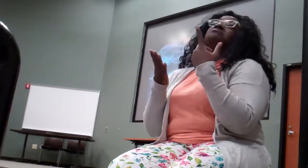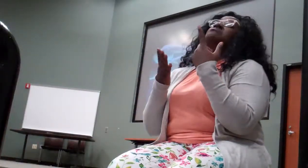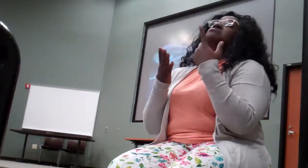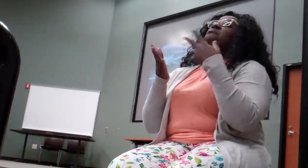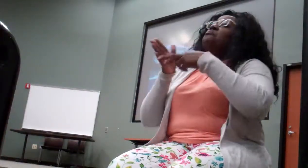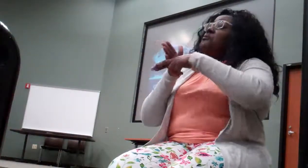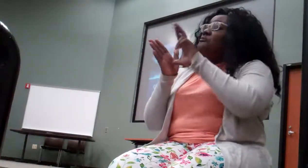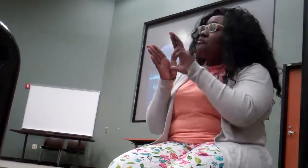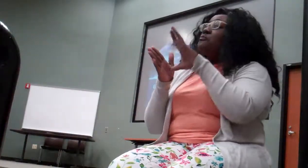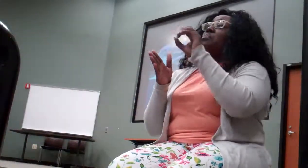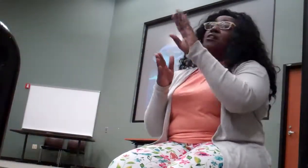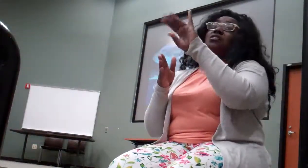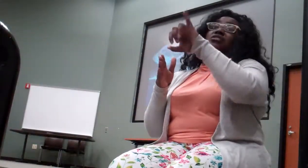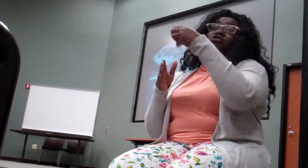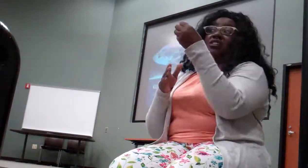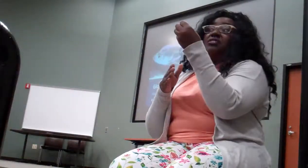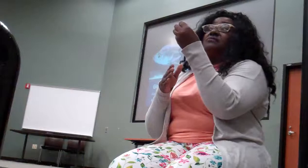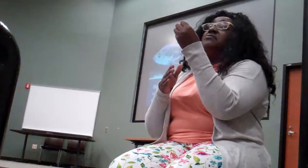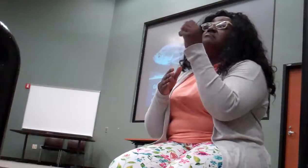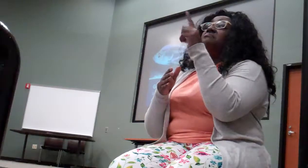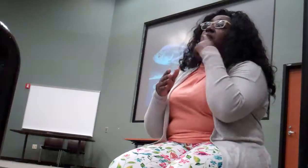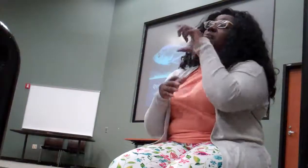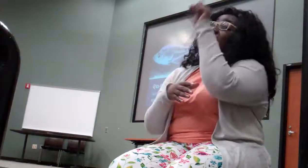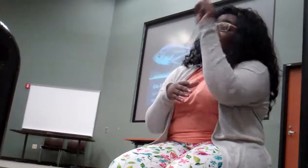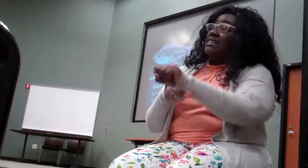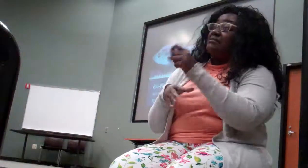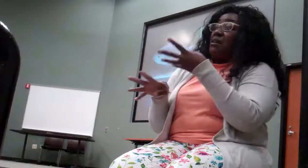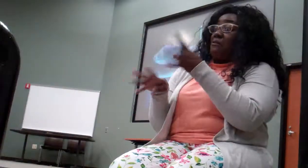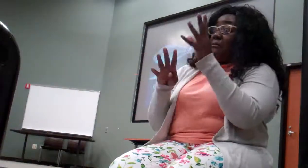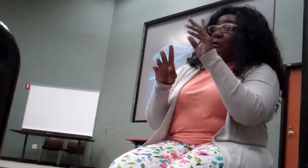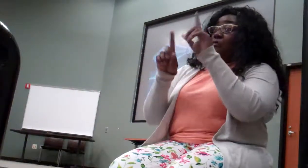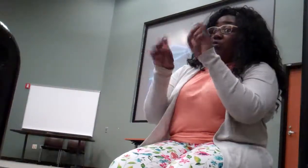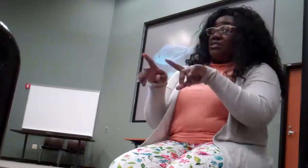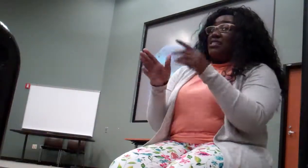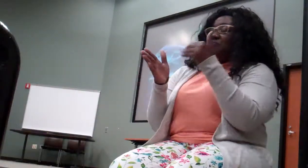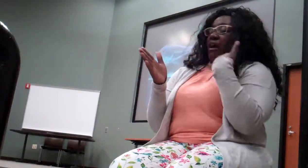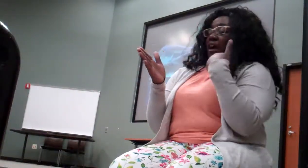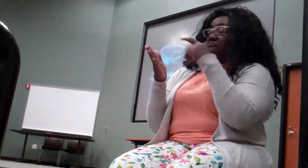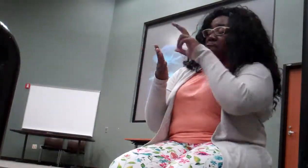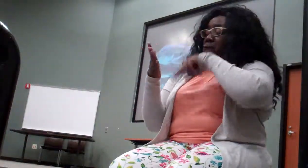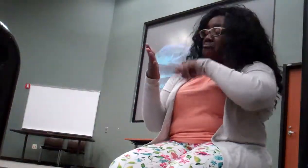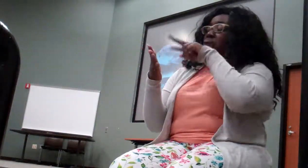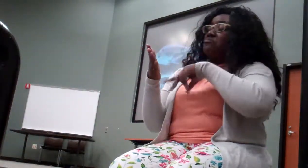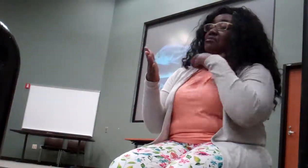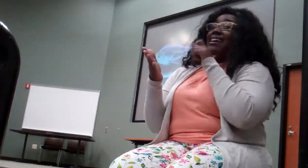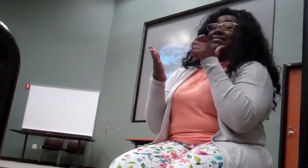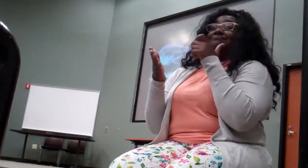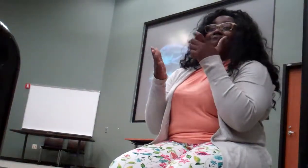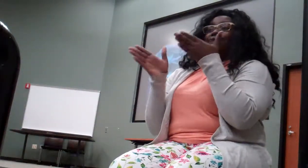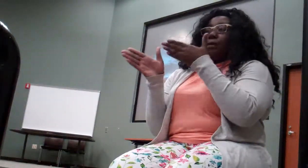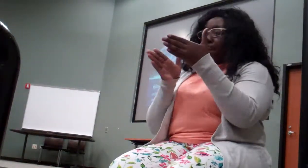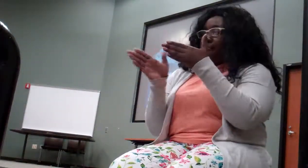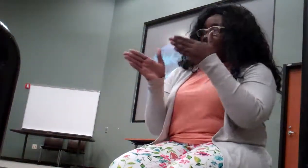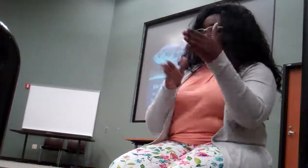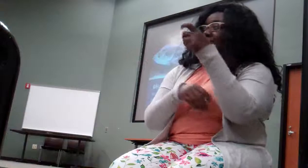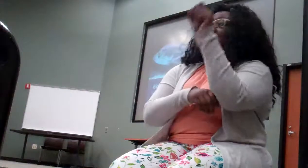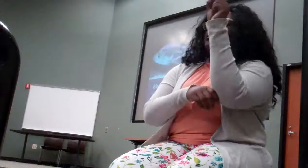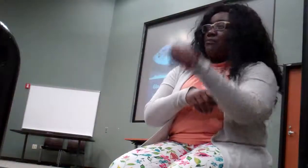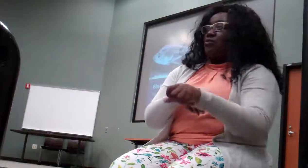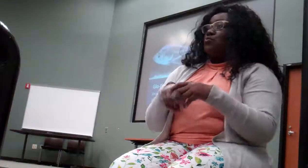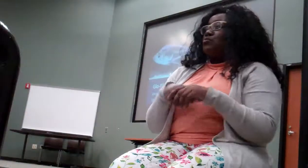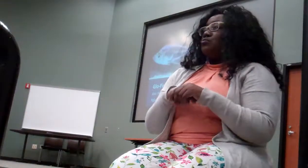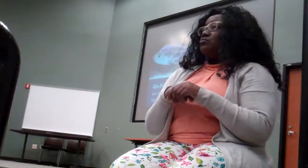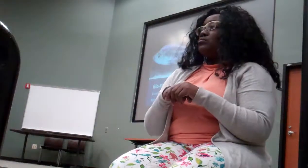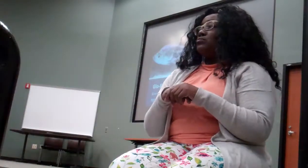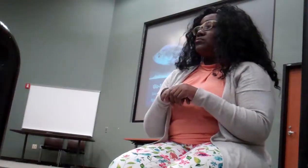reviewing those objectives that we've talked about all semester that will show up on your final. So that is our plan for the rest of the semester there.